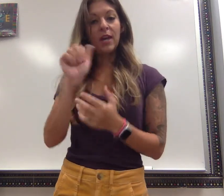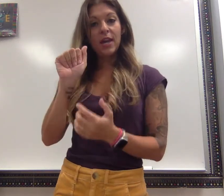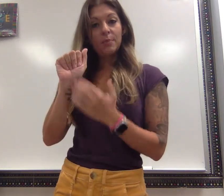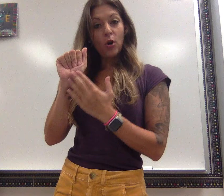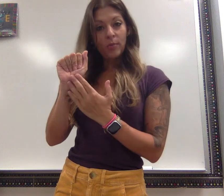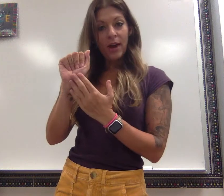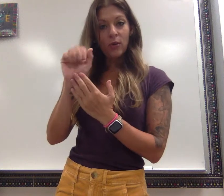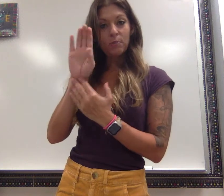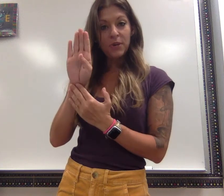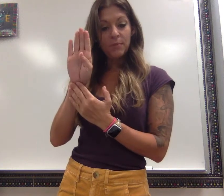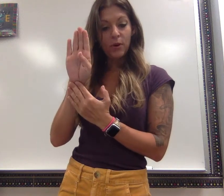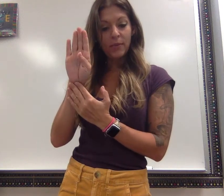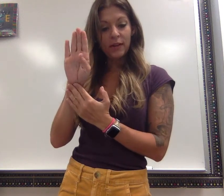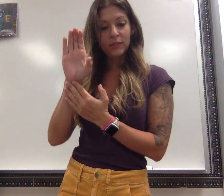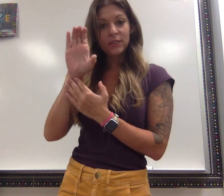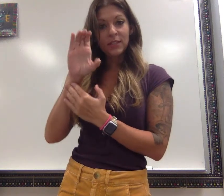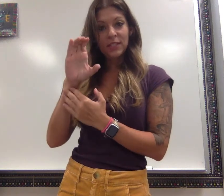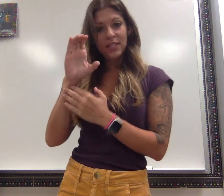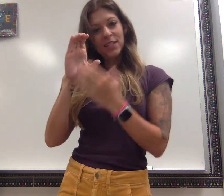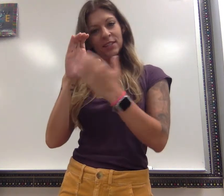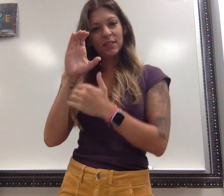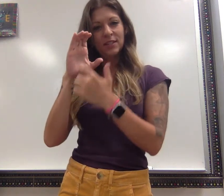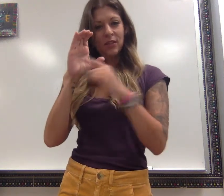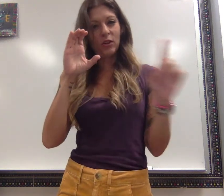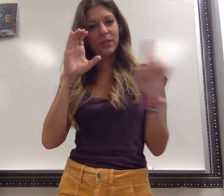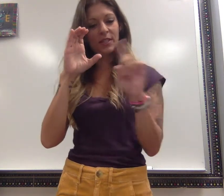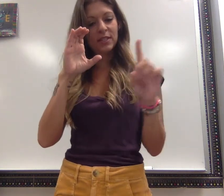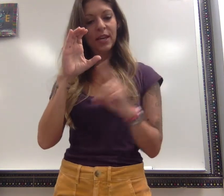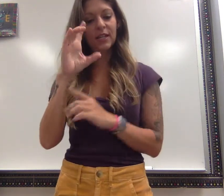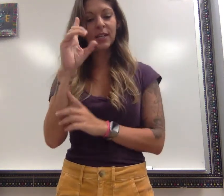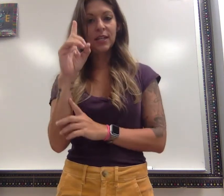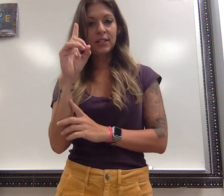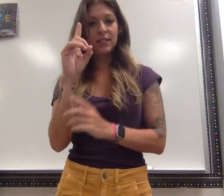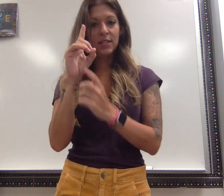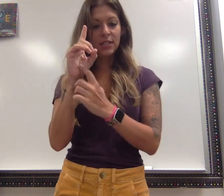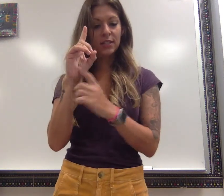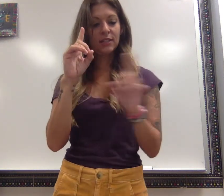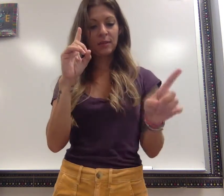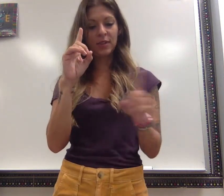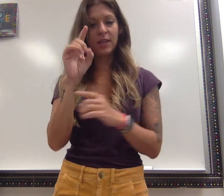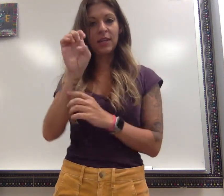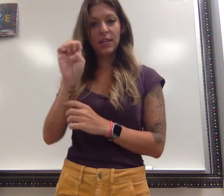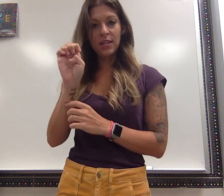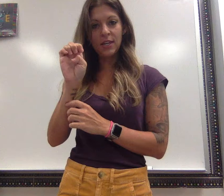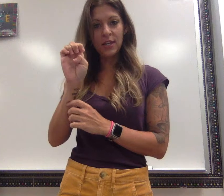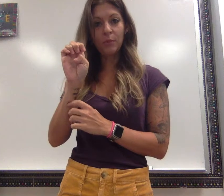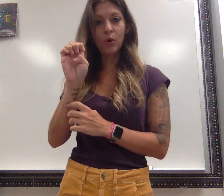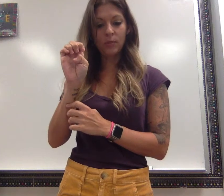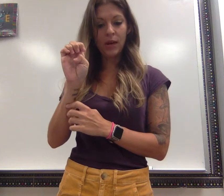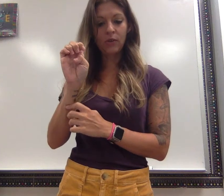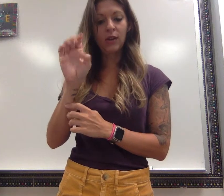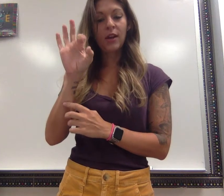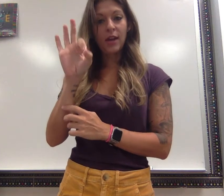A, palm out. B, palm out. C is a little bit to the side. D, same thing. E, palm out.